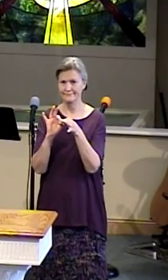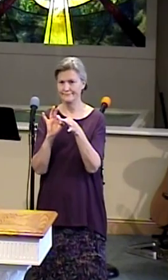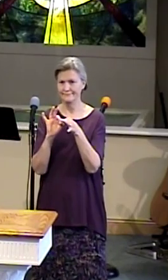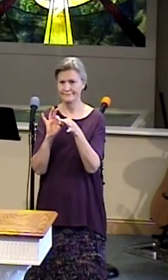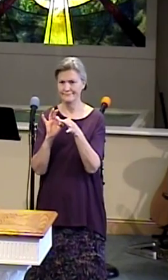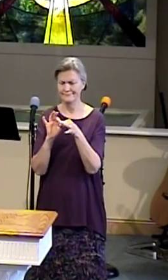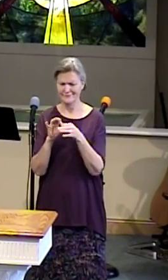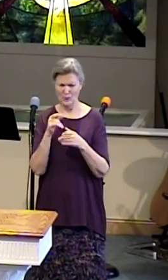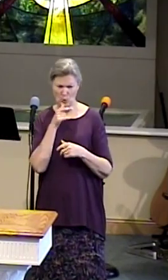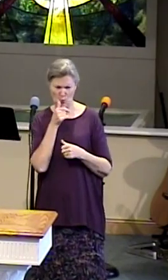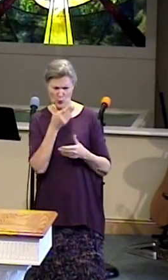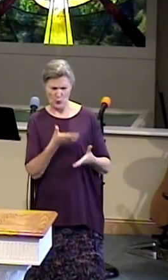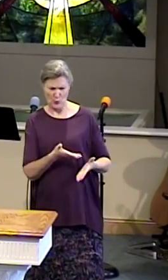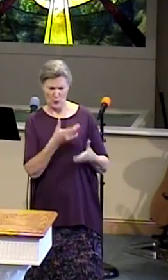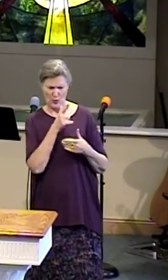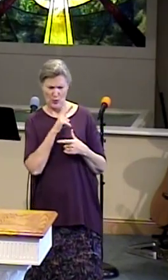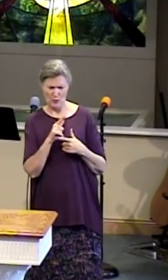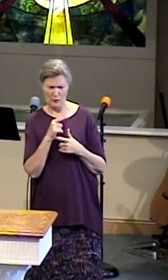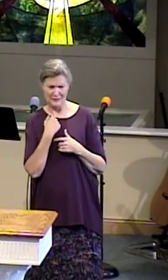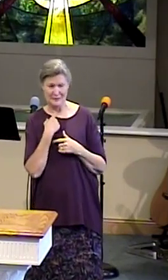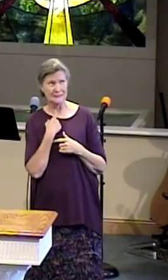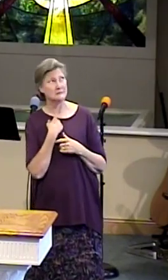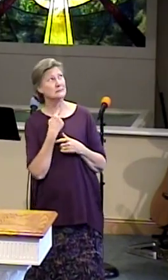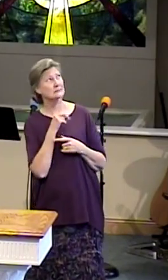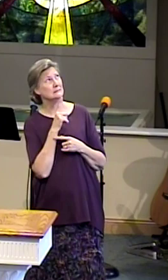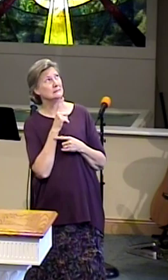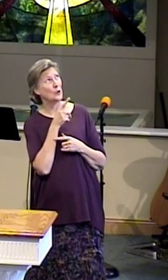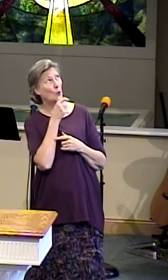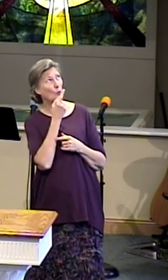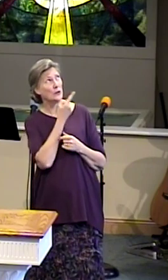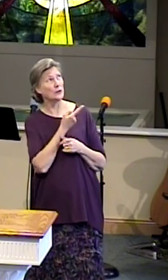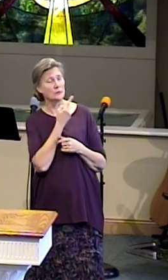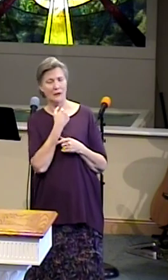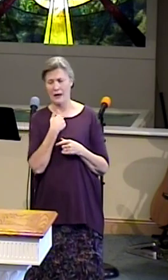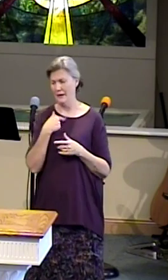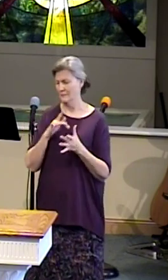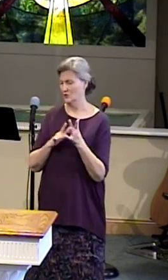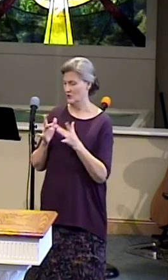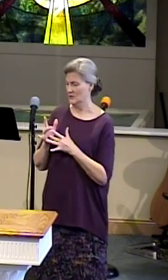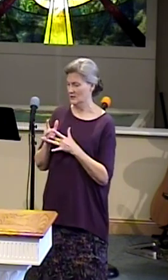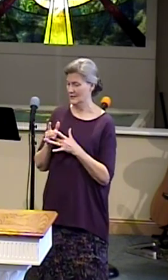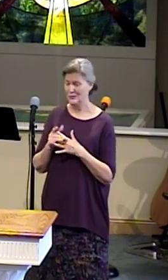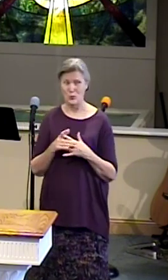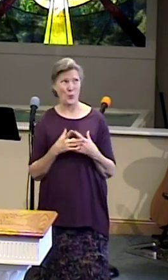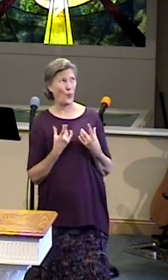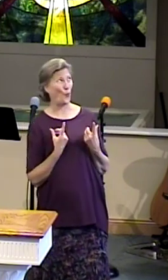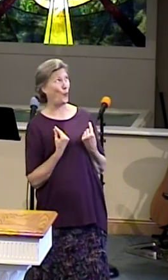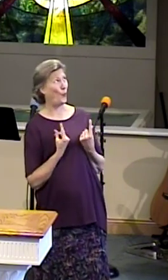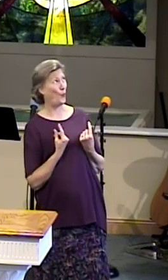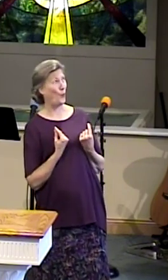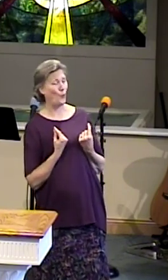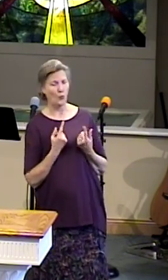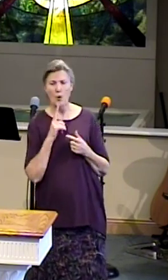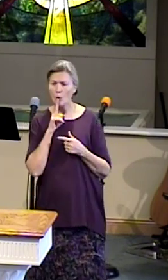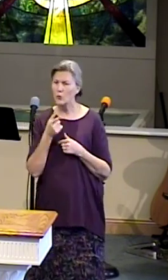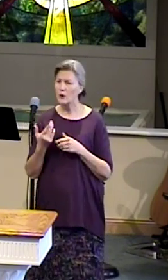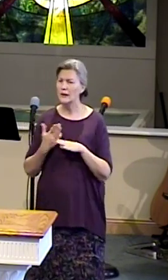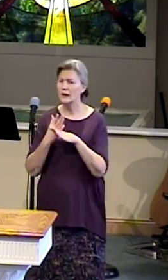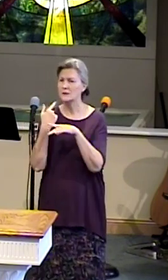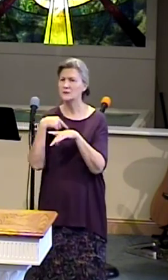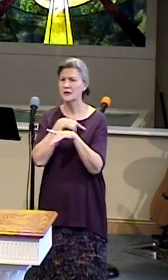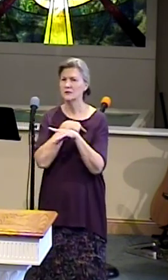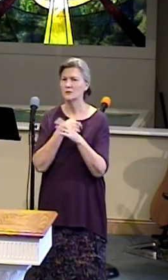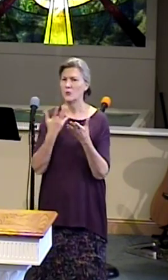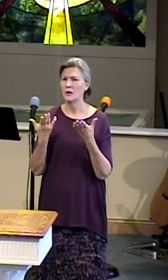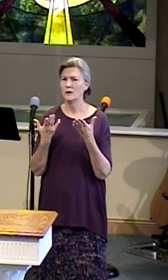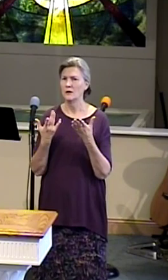Who are you, Lord? I am Jesus. What would you have me to do? What really hinders us? We need to ask that